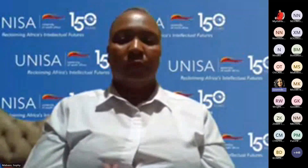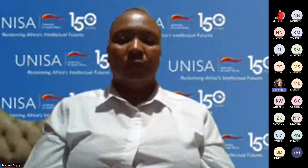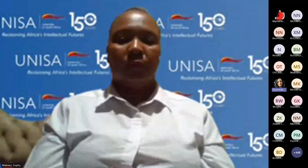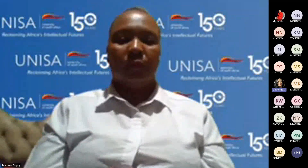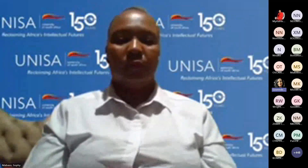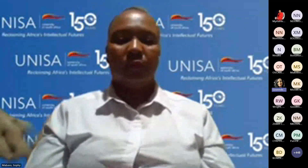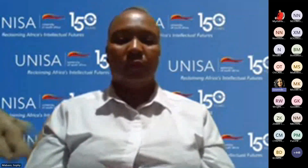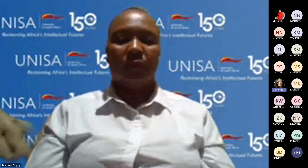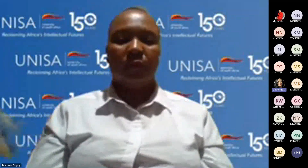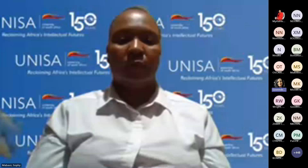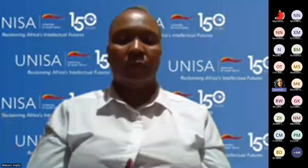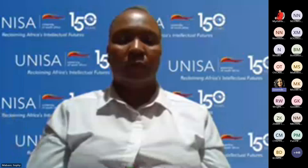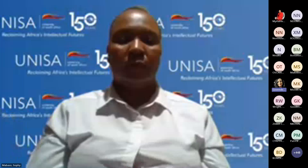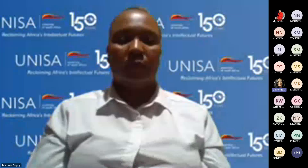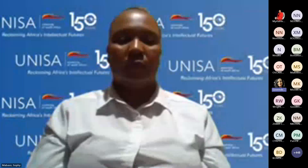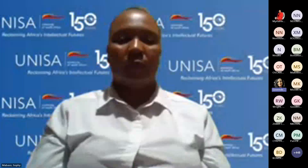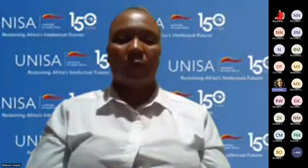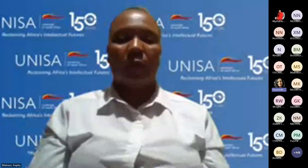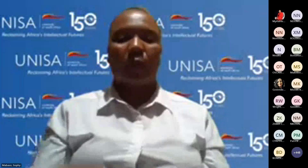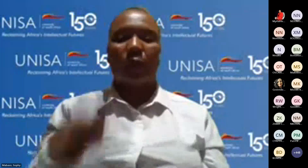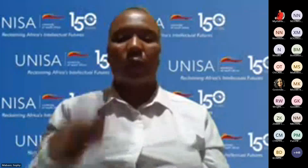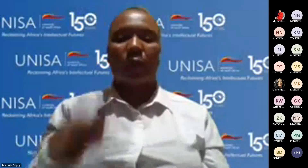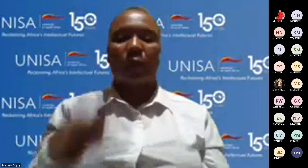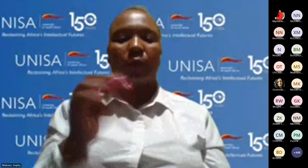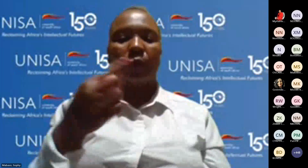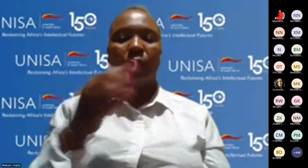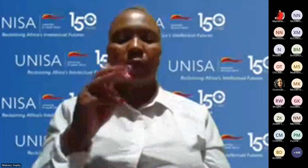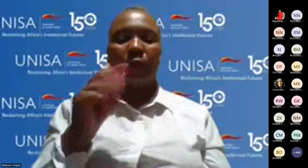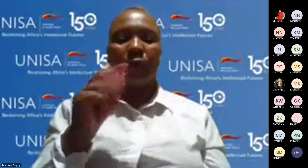Anyone else? Komotso.